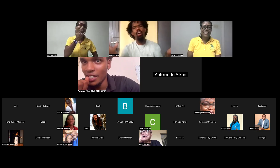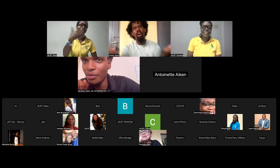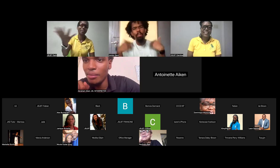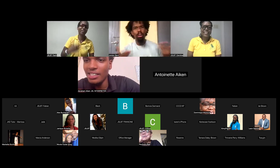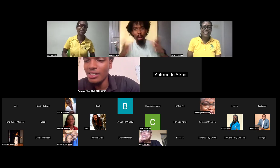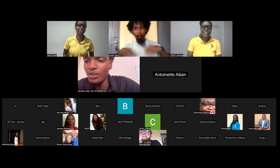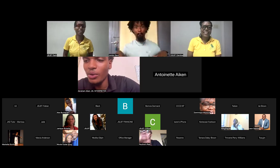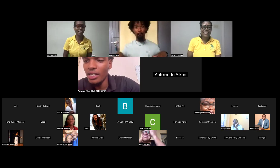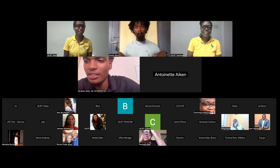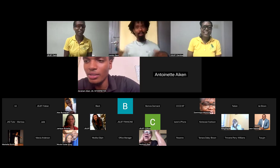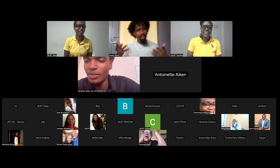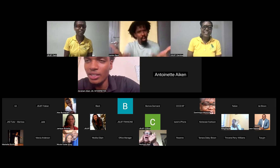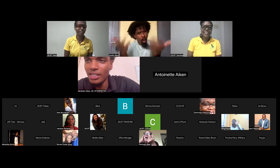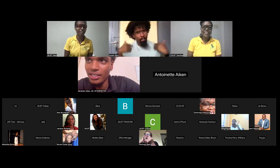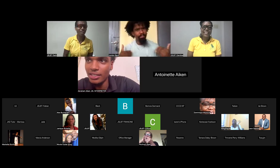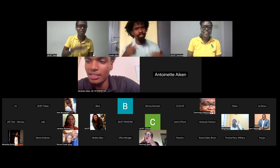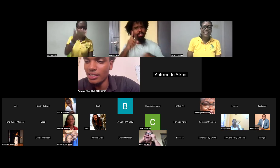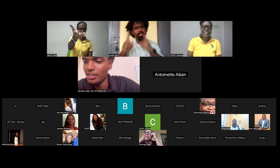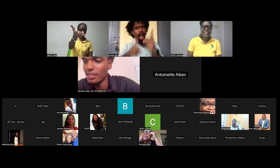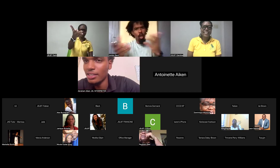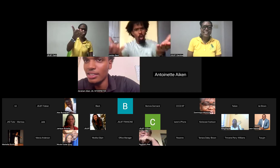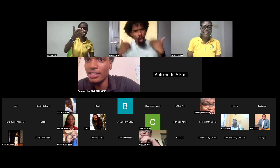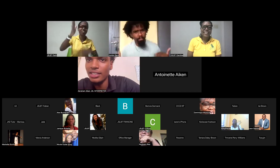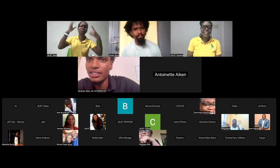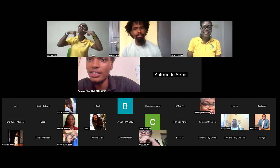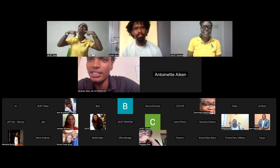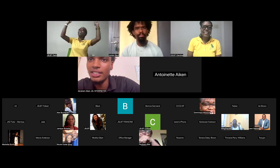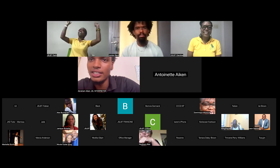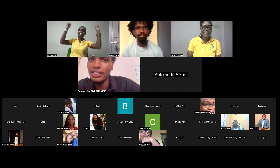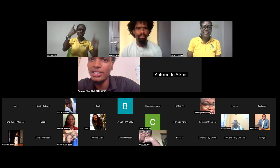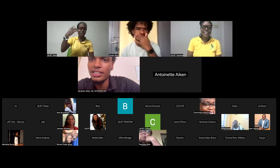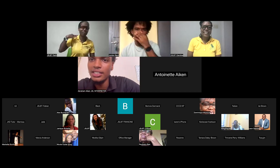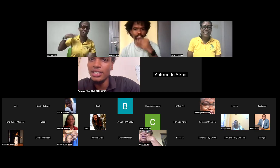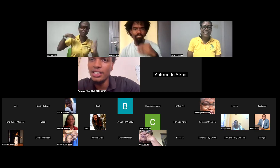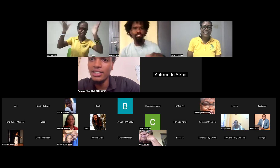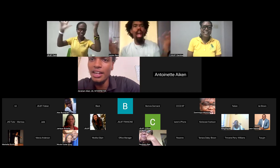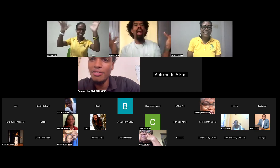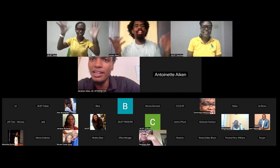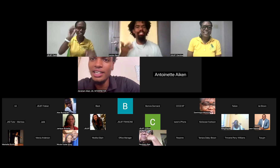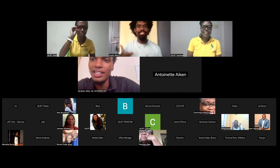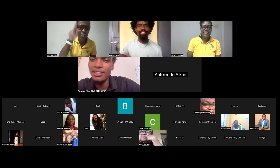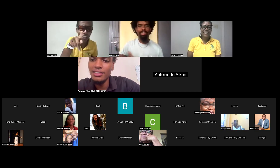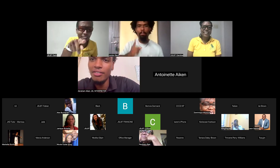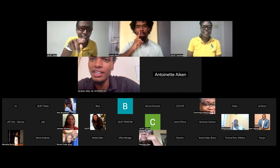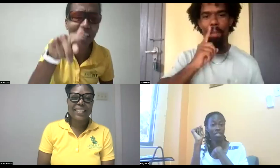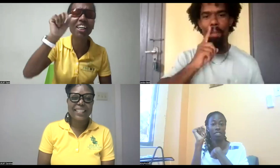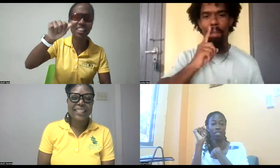Everybody's so quiet. What's going on? All right, finally, a volunteer.